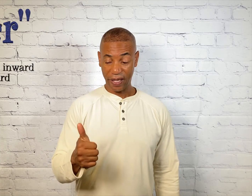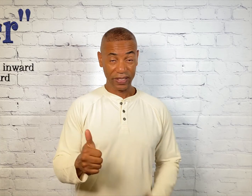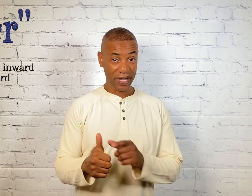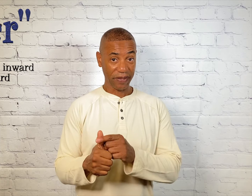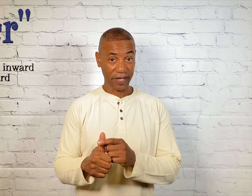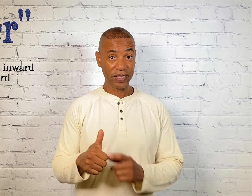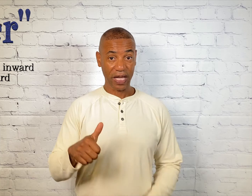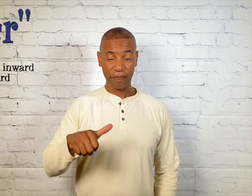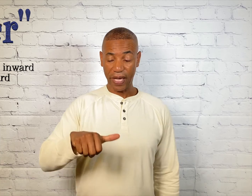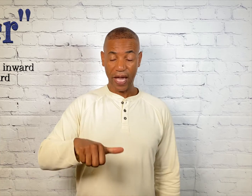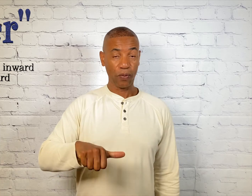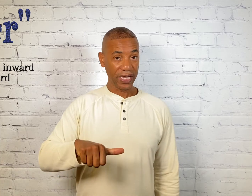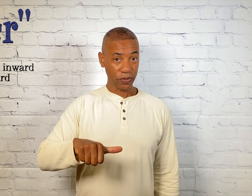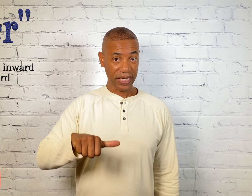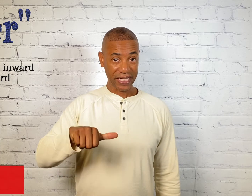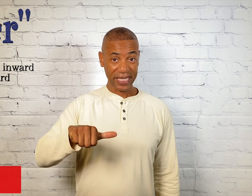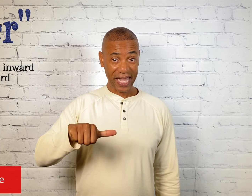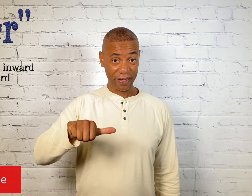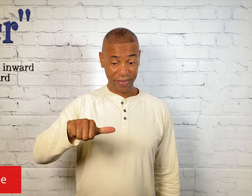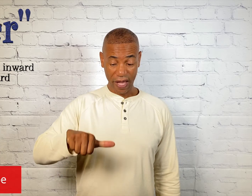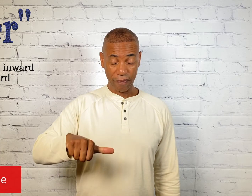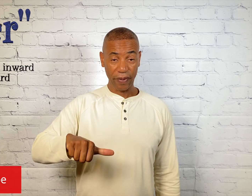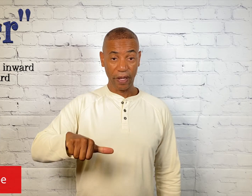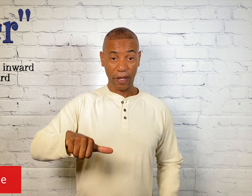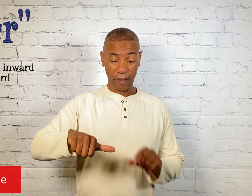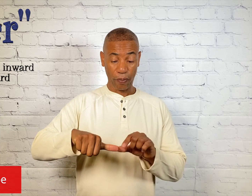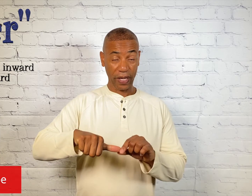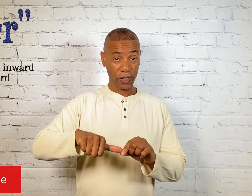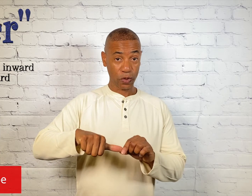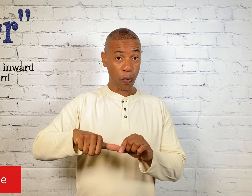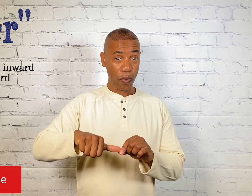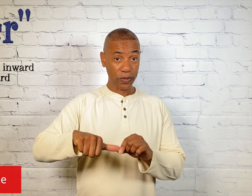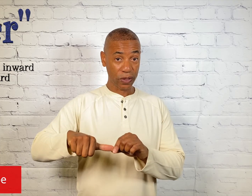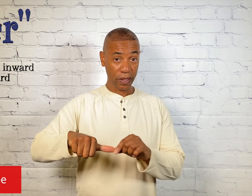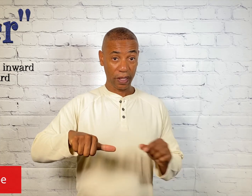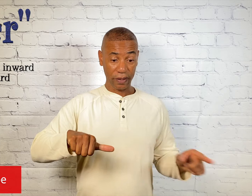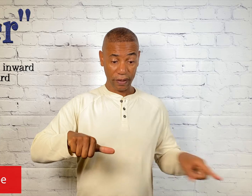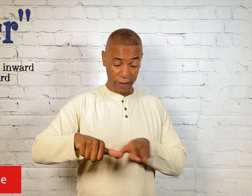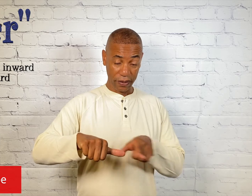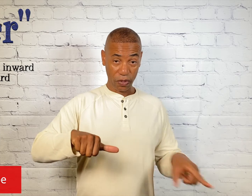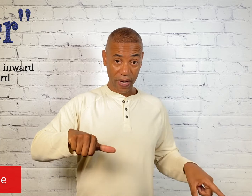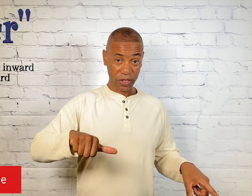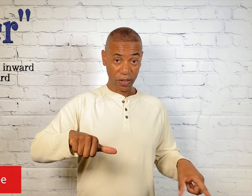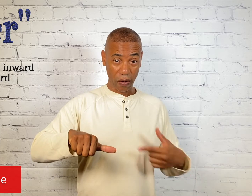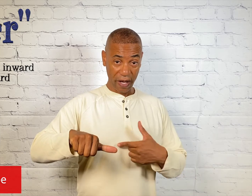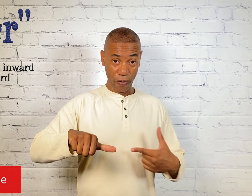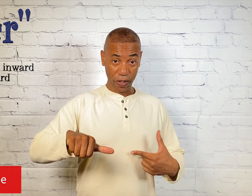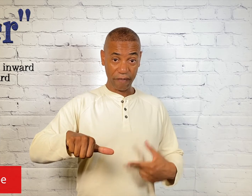time the thumb is up, and what I do is I take that thumb, bring it towards the direction inward of my